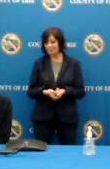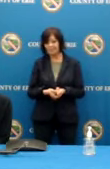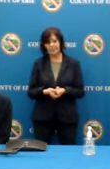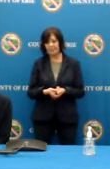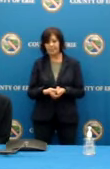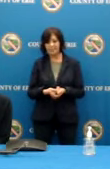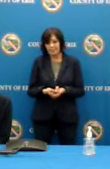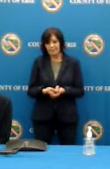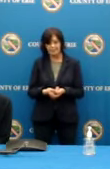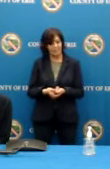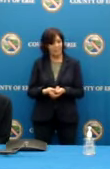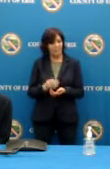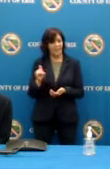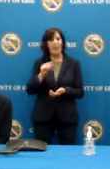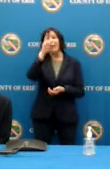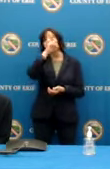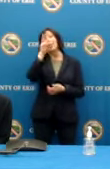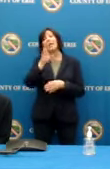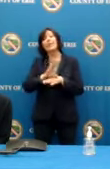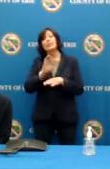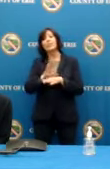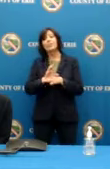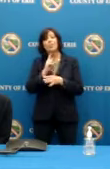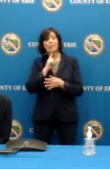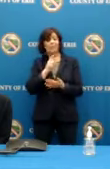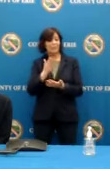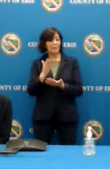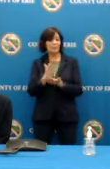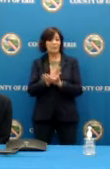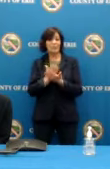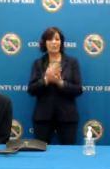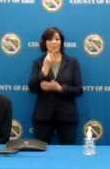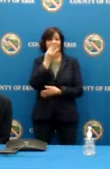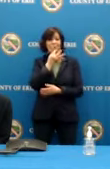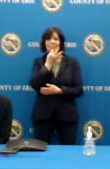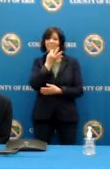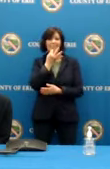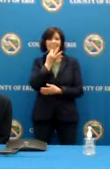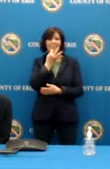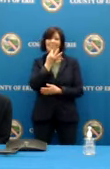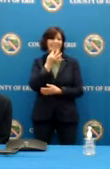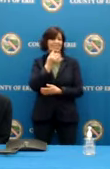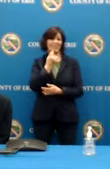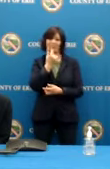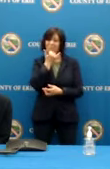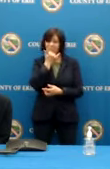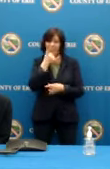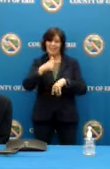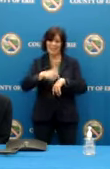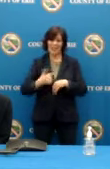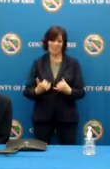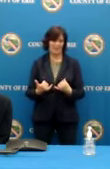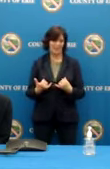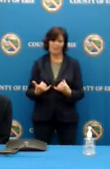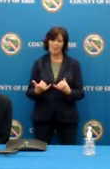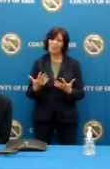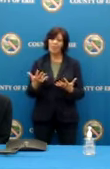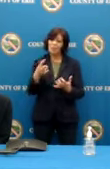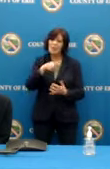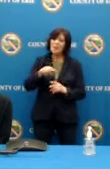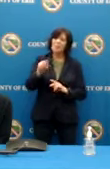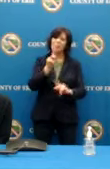like as we often do in the Catholic Church, with every Mass, share the body and blood of Christ. This is not the time to do that. We want everyone